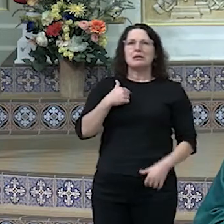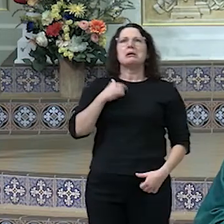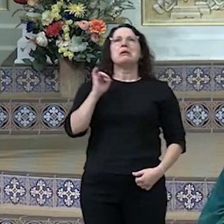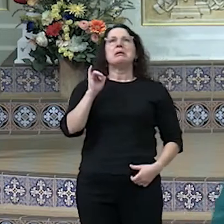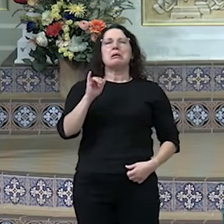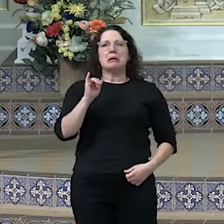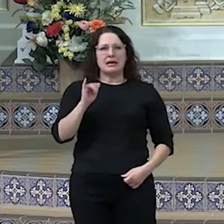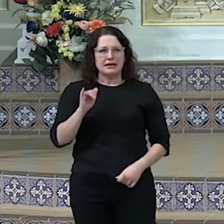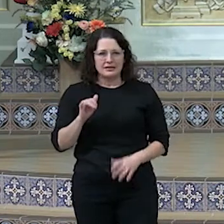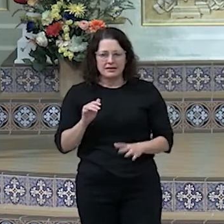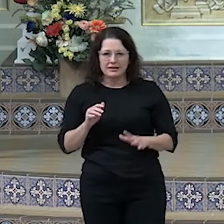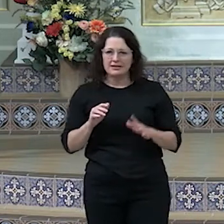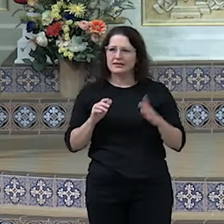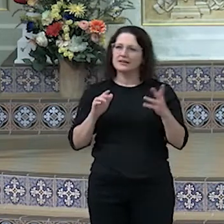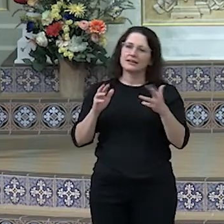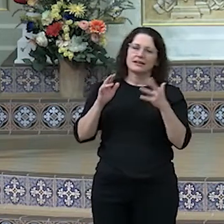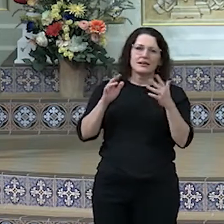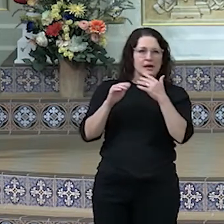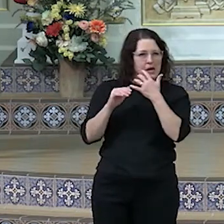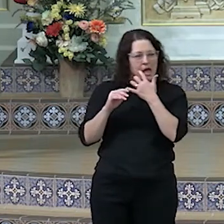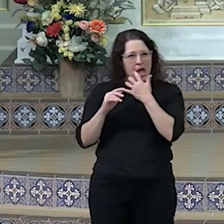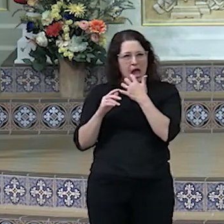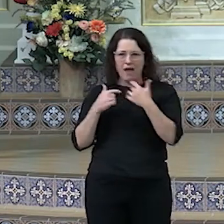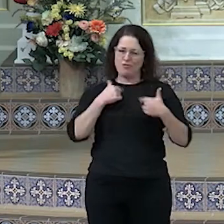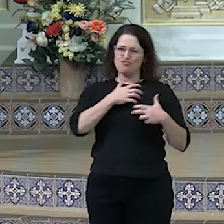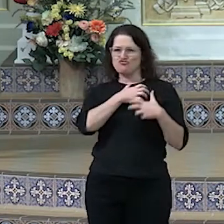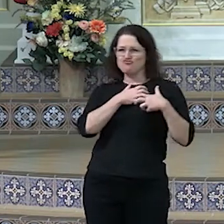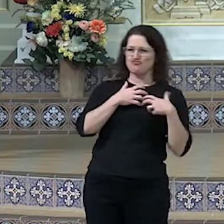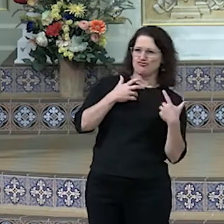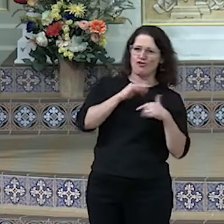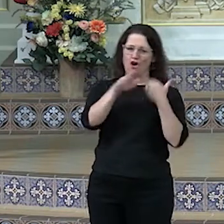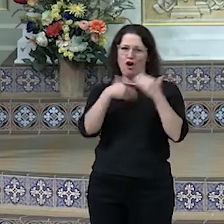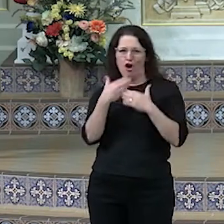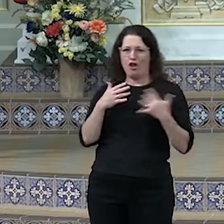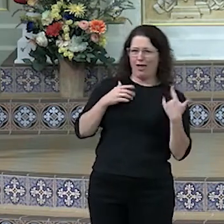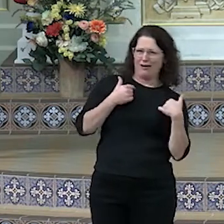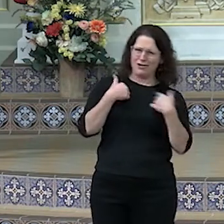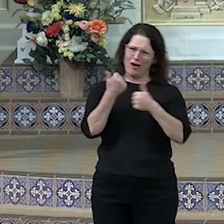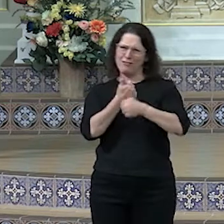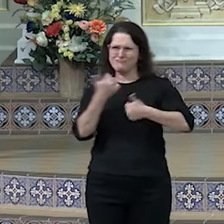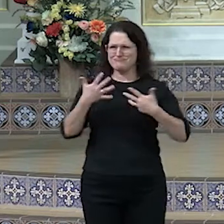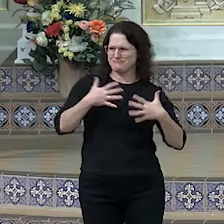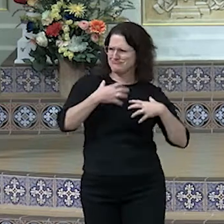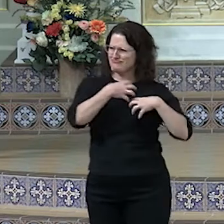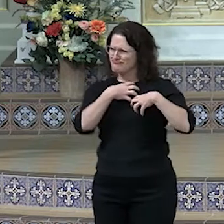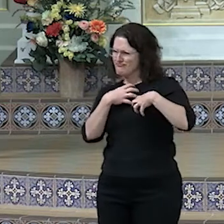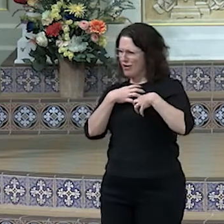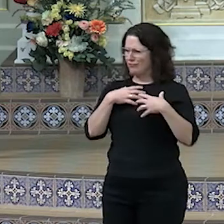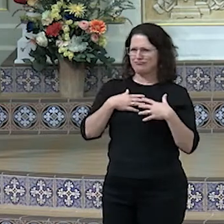recruited and get these letters that made me feel like I'm all that in a bag of chips, you know.